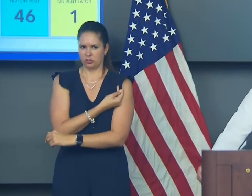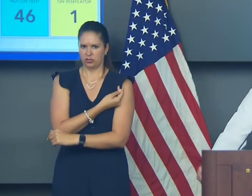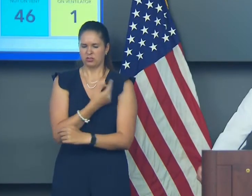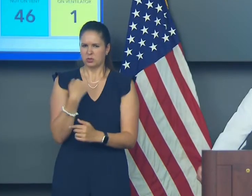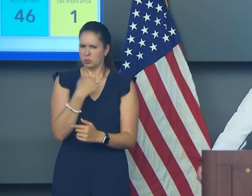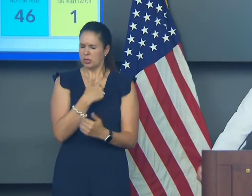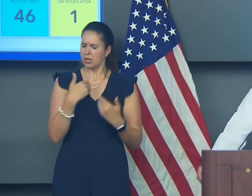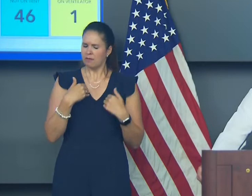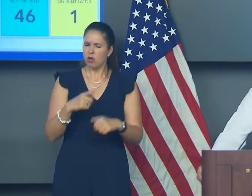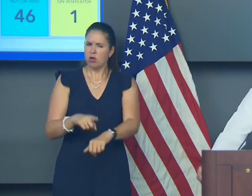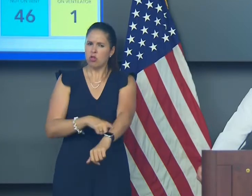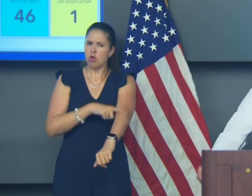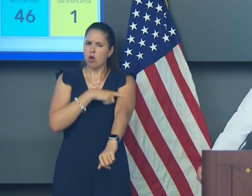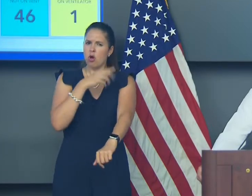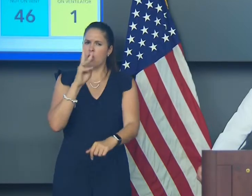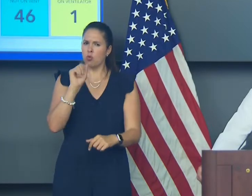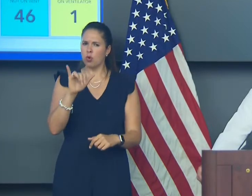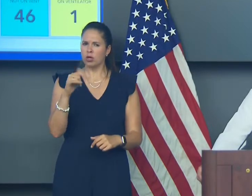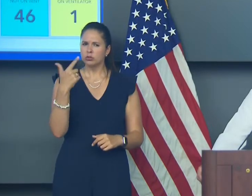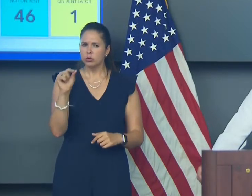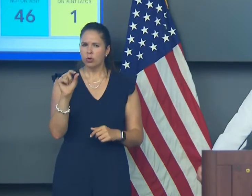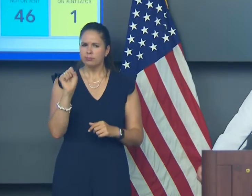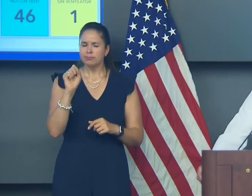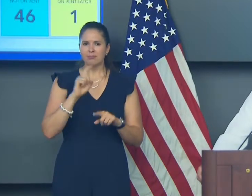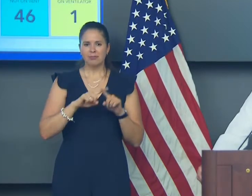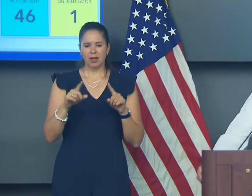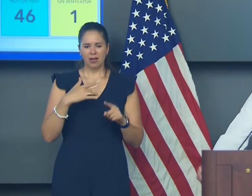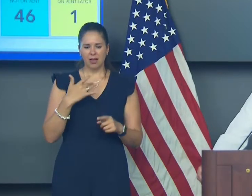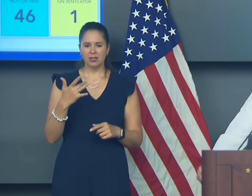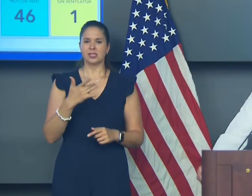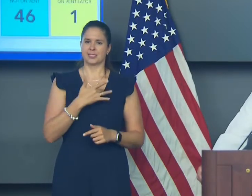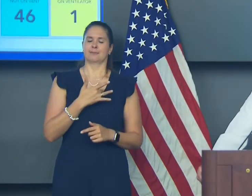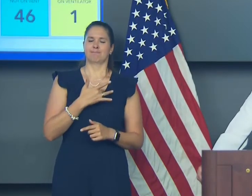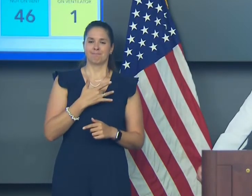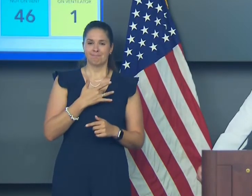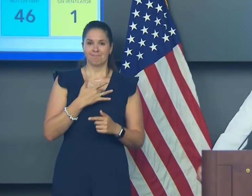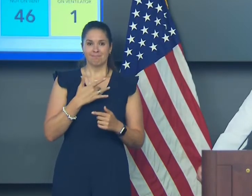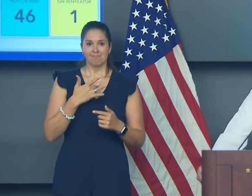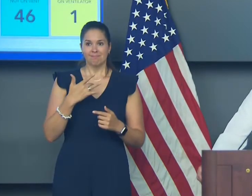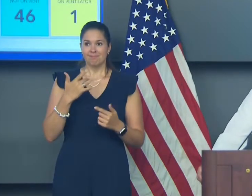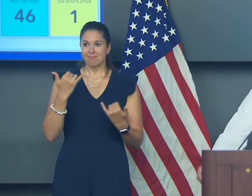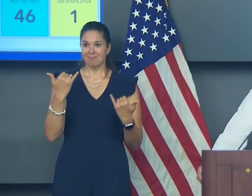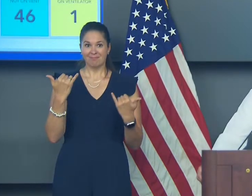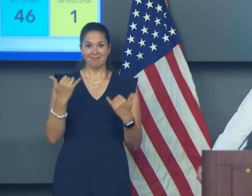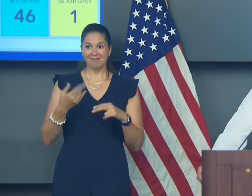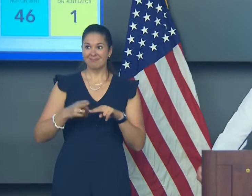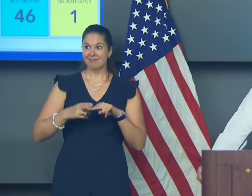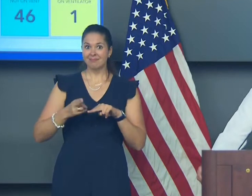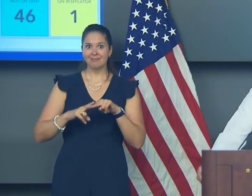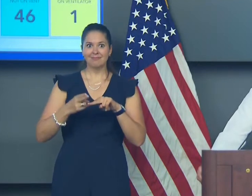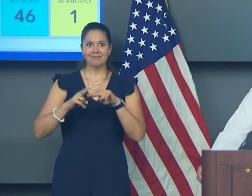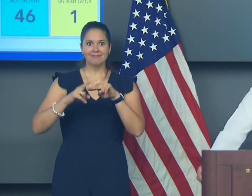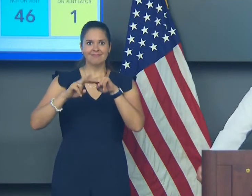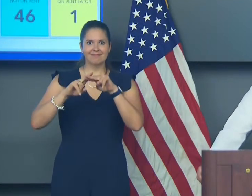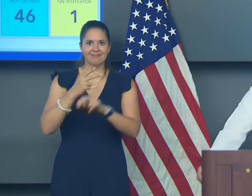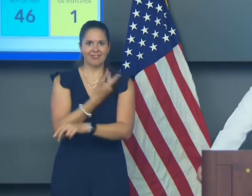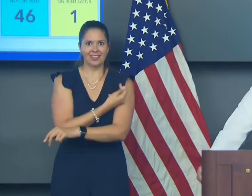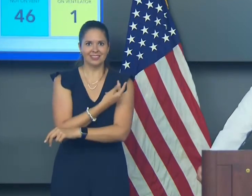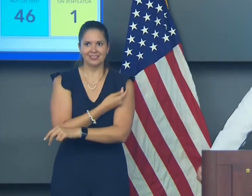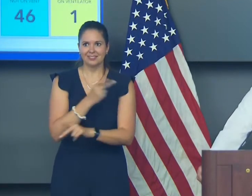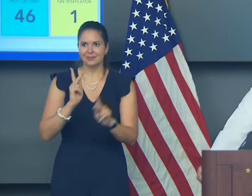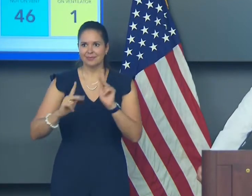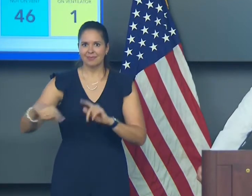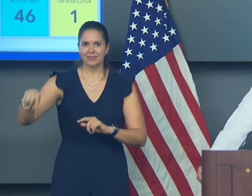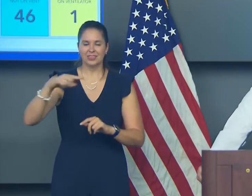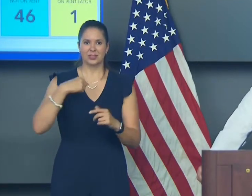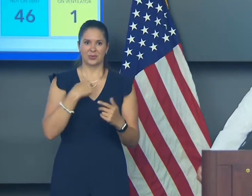have a long way to go. But I am heartened by the trajectory that we are currently on, and we have to continue that